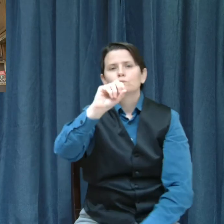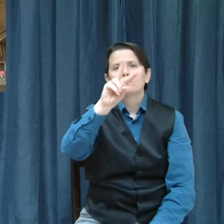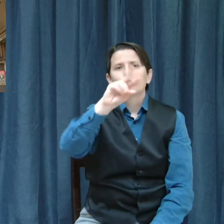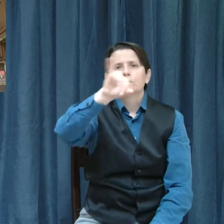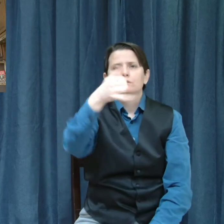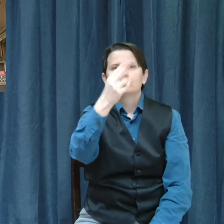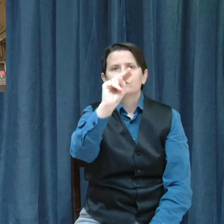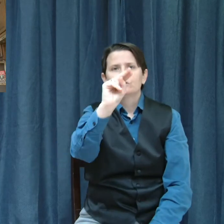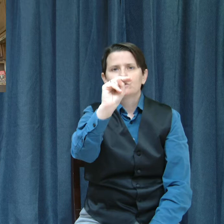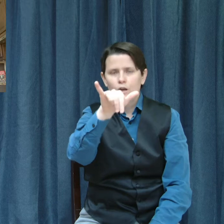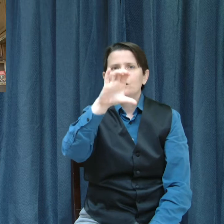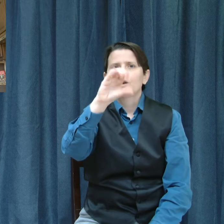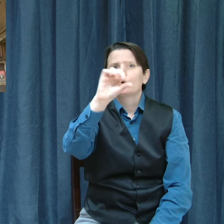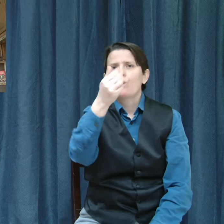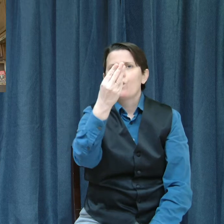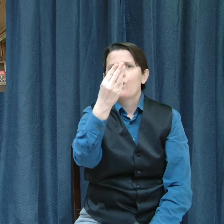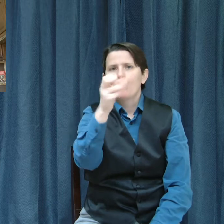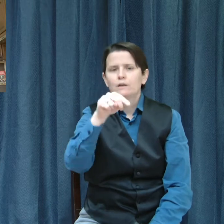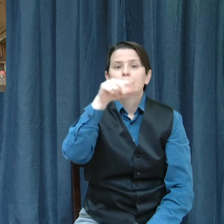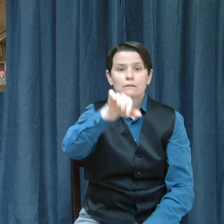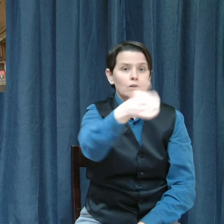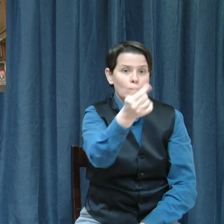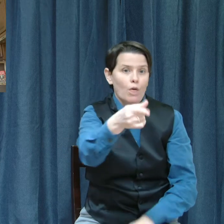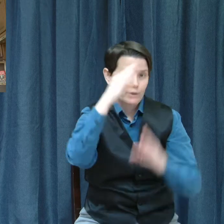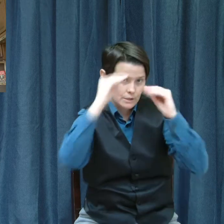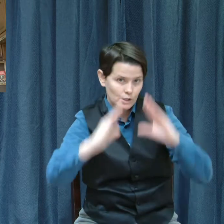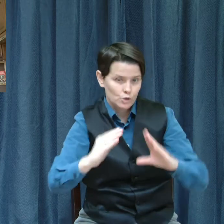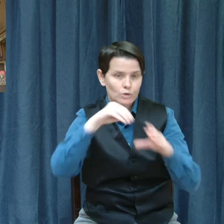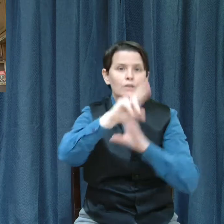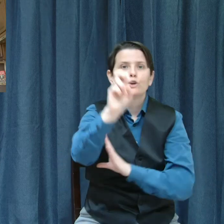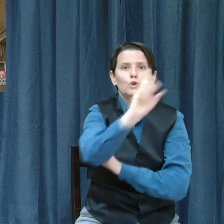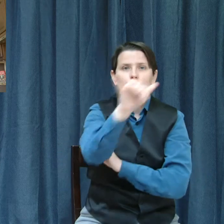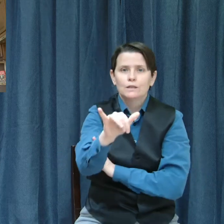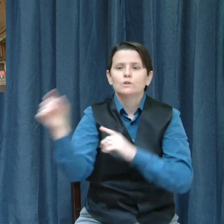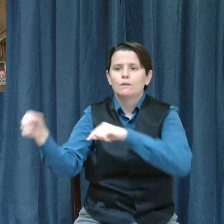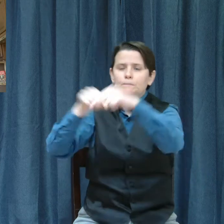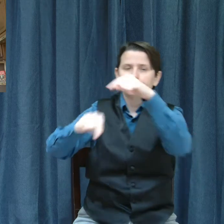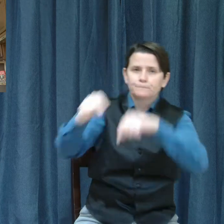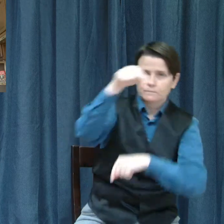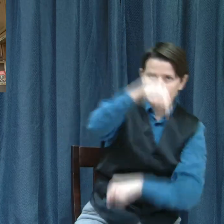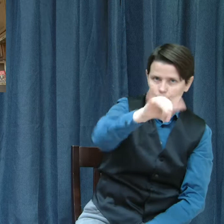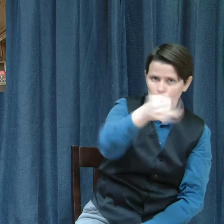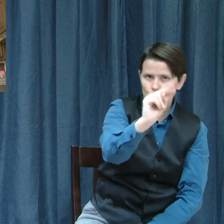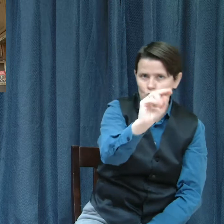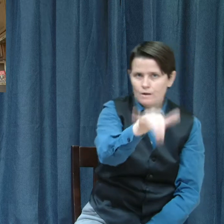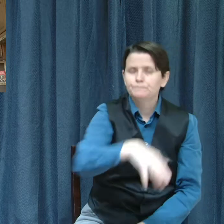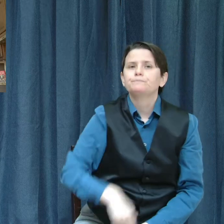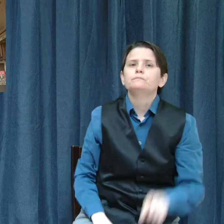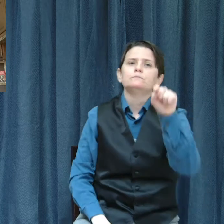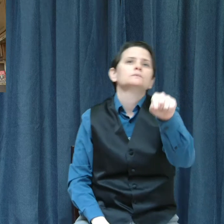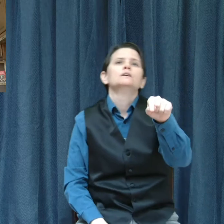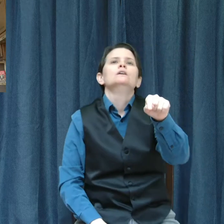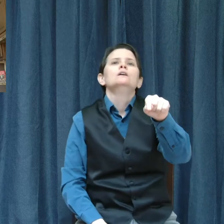huge giant in the unity movement. So let me go back to Johnny Coleman. So Johnny Coleman is the